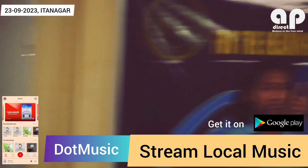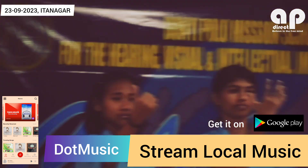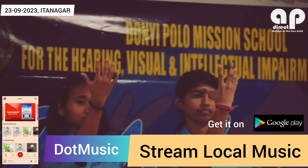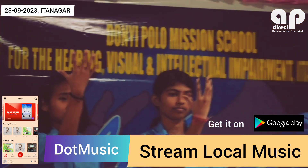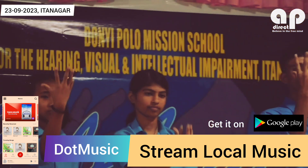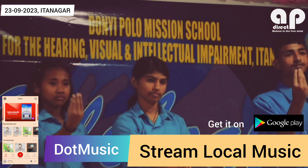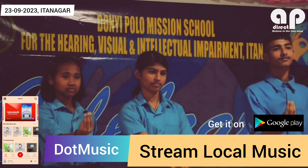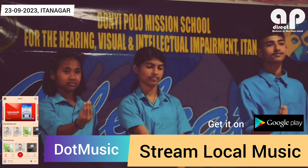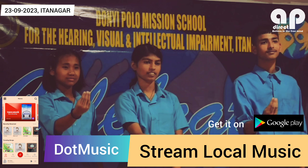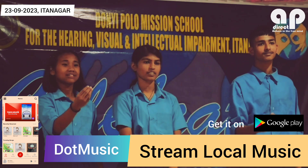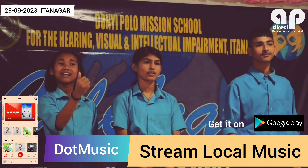good night.